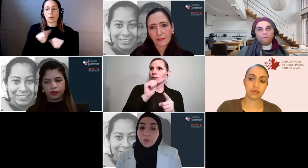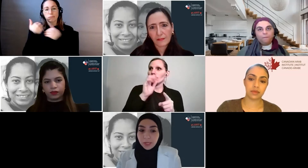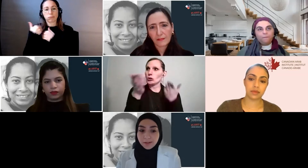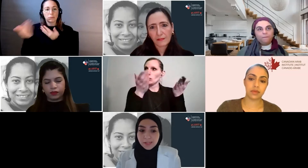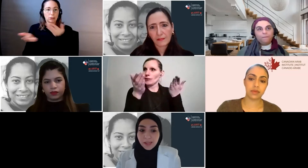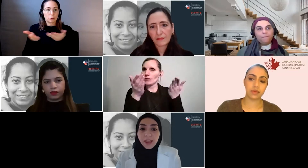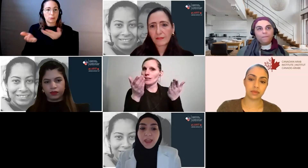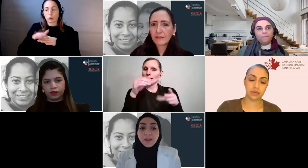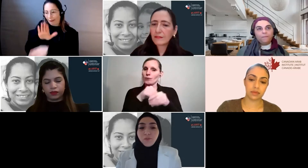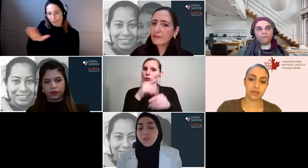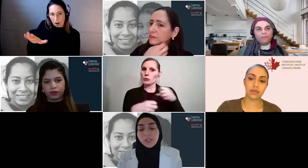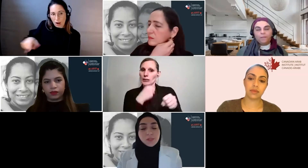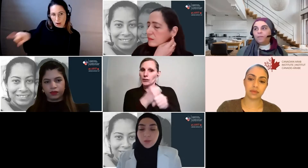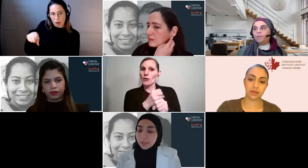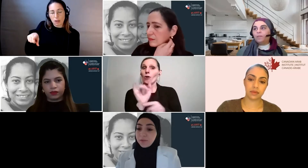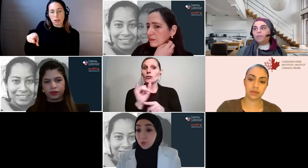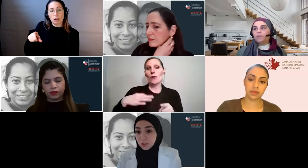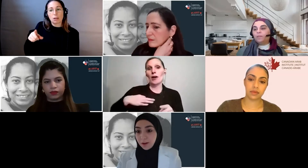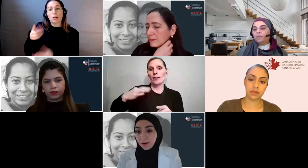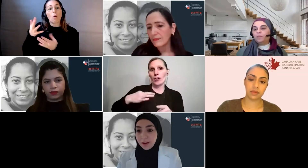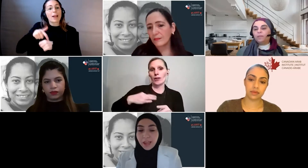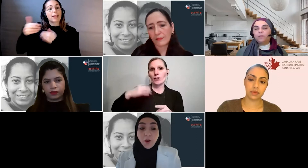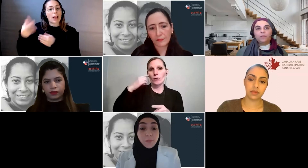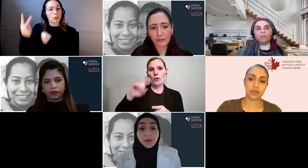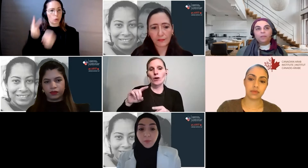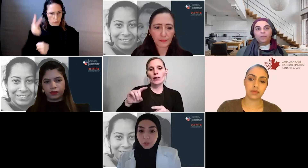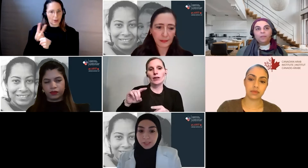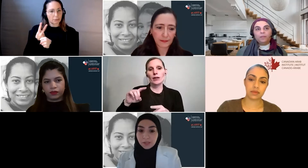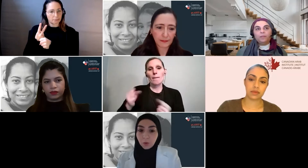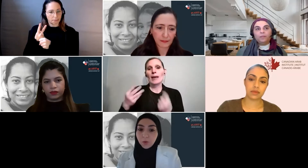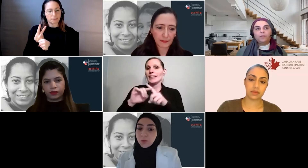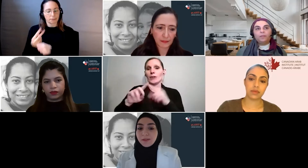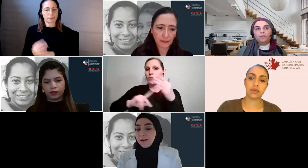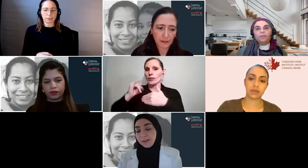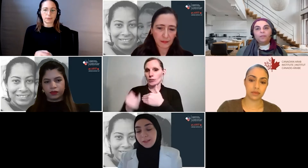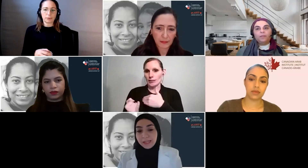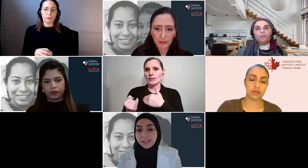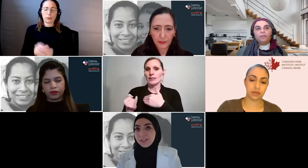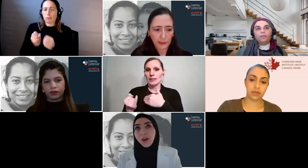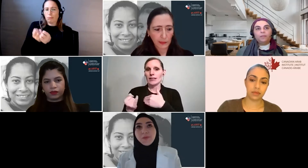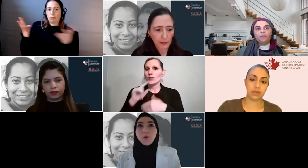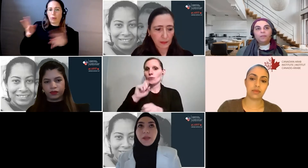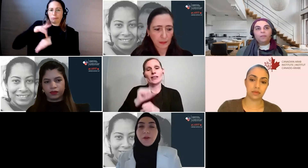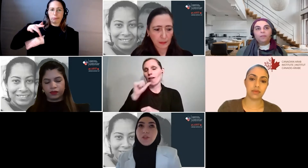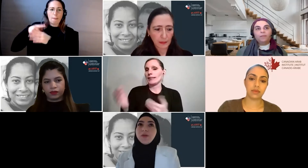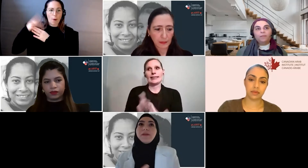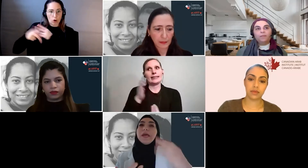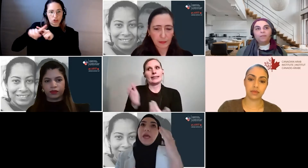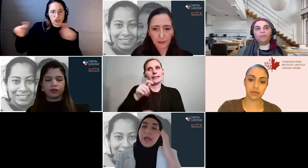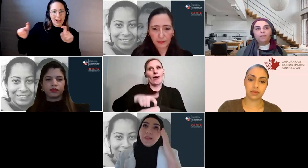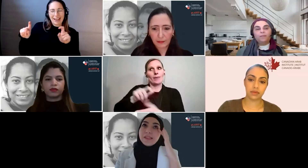2 years. And I volunteered with UNICEF, UNHCR on many projects, which was not really easy time to work